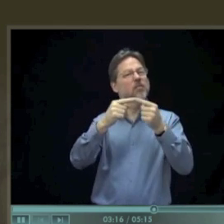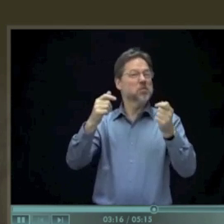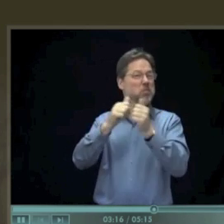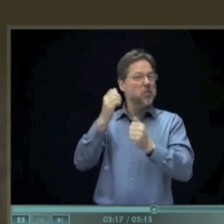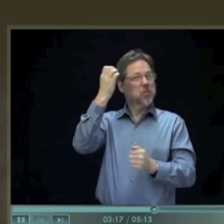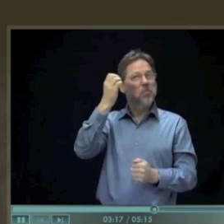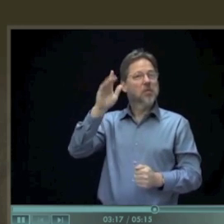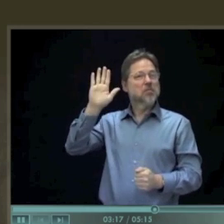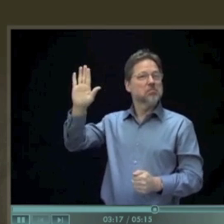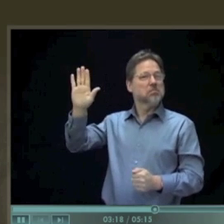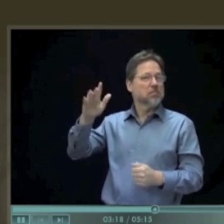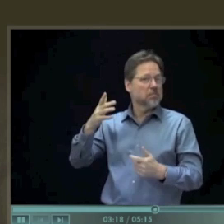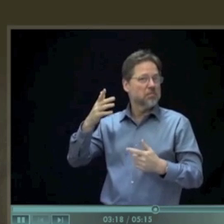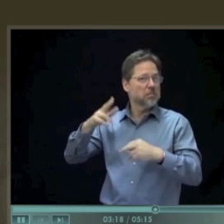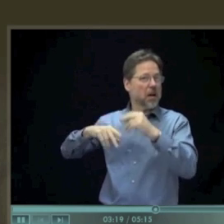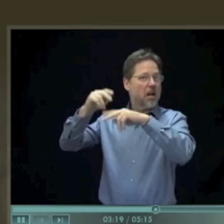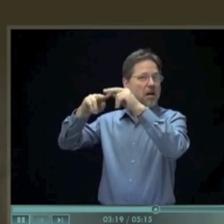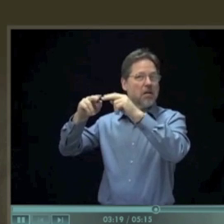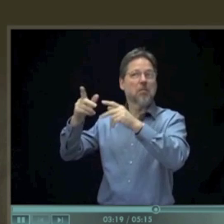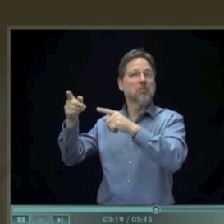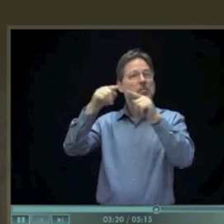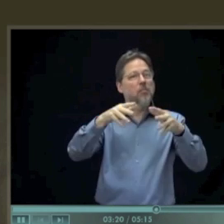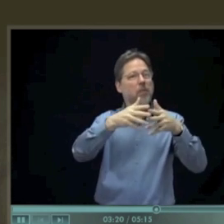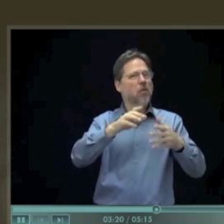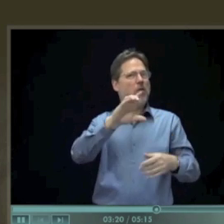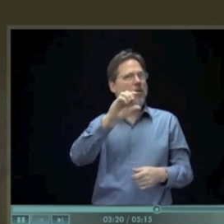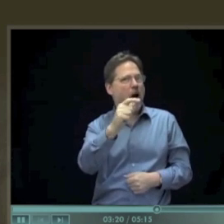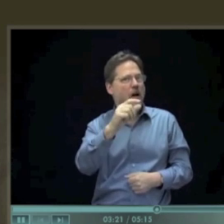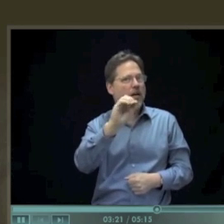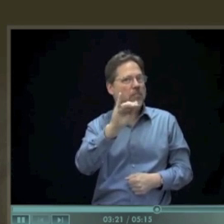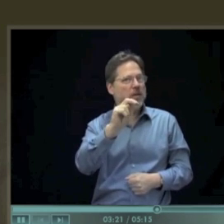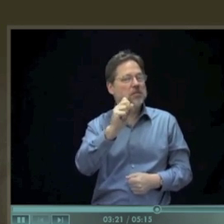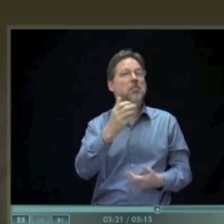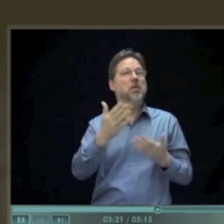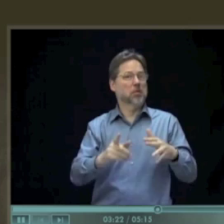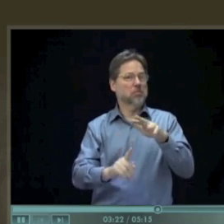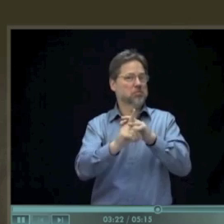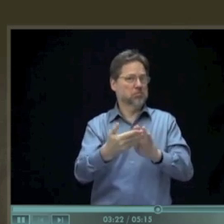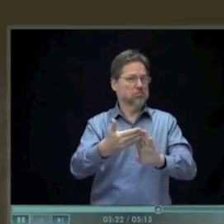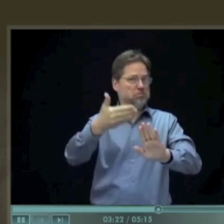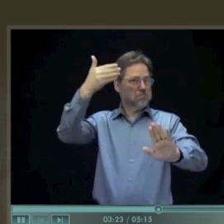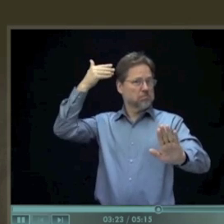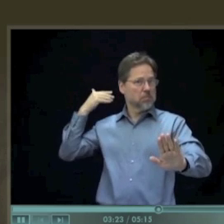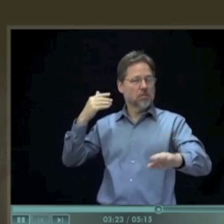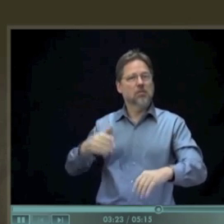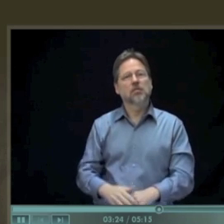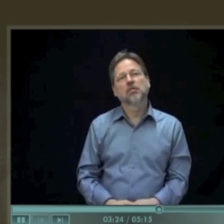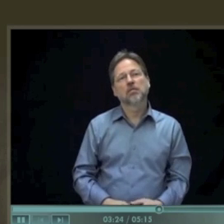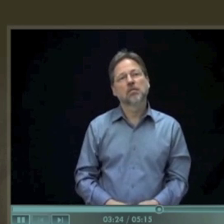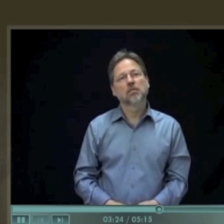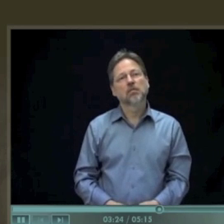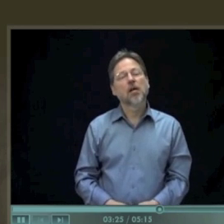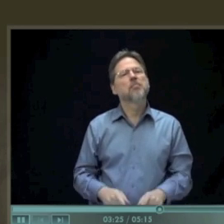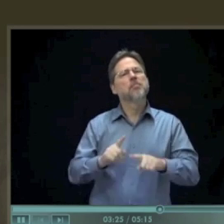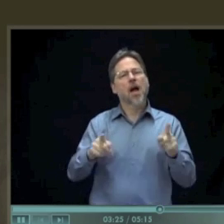have become the sign for city. And we think that maybe because European people came over here and they had never seen